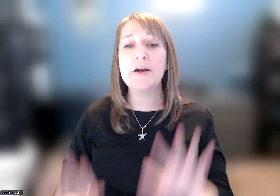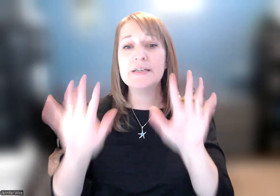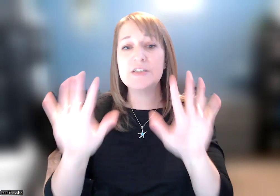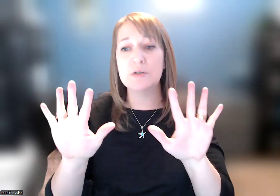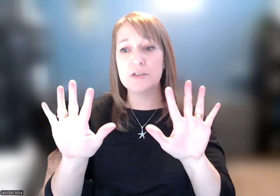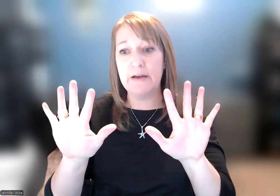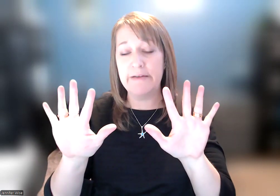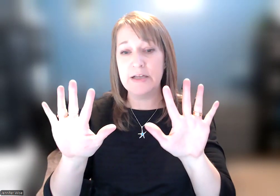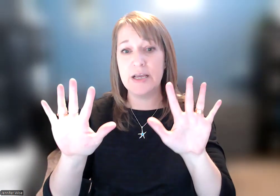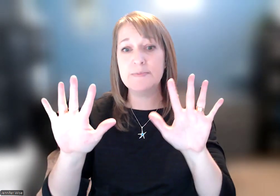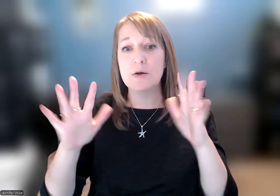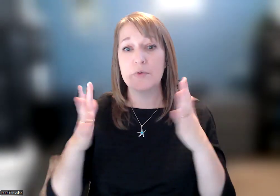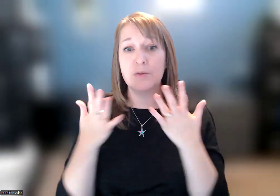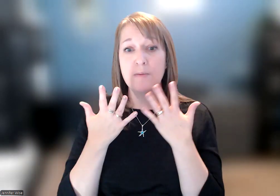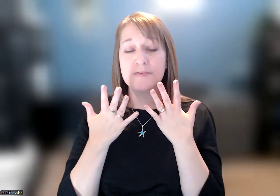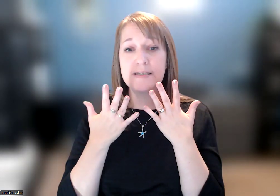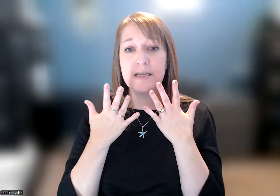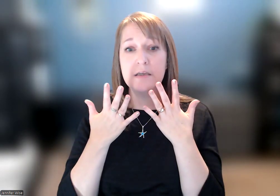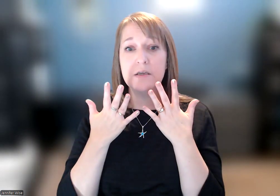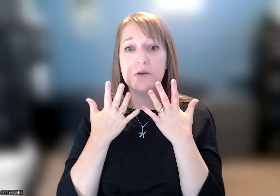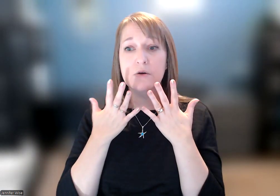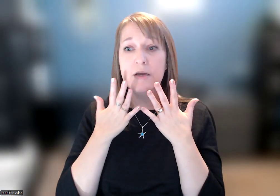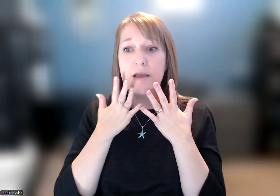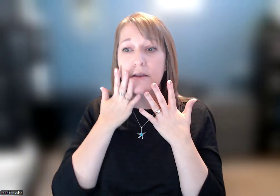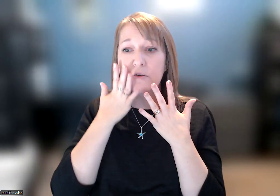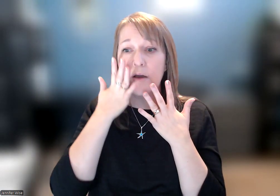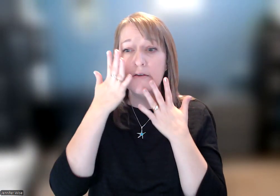embarrassed, you want two five hand shapes with your palms facing you, and you kind of